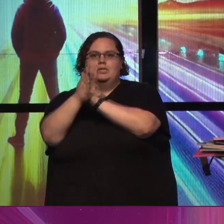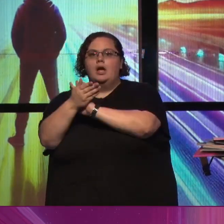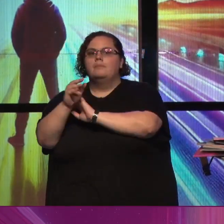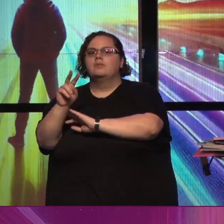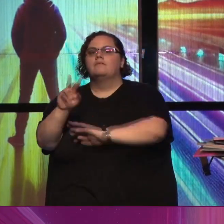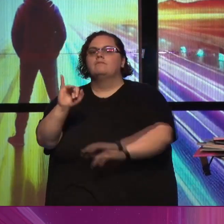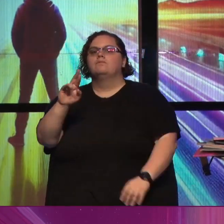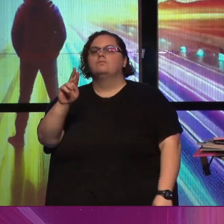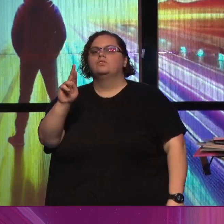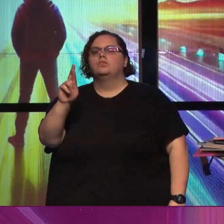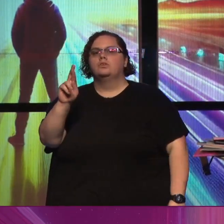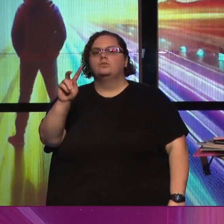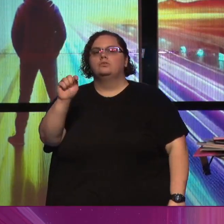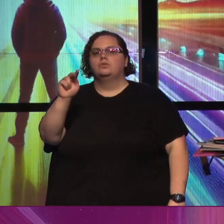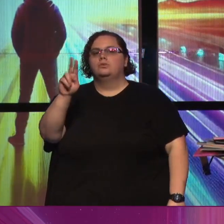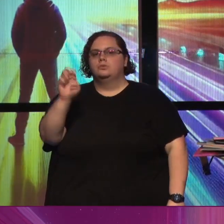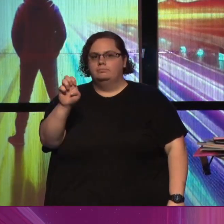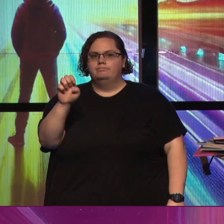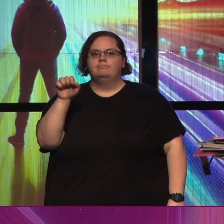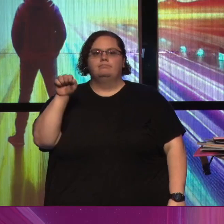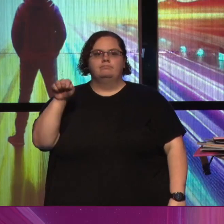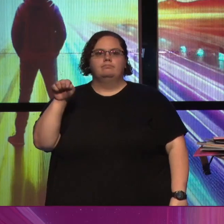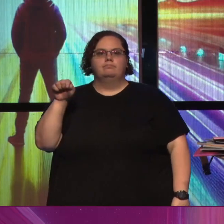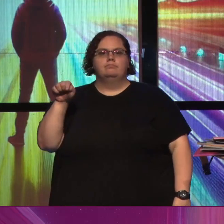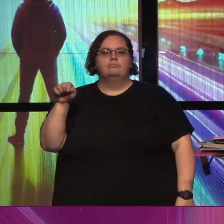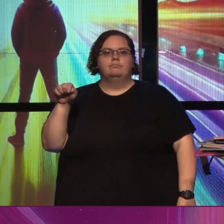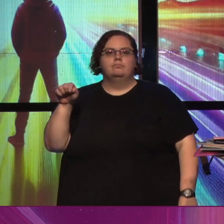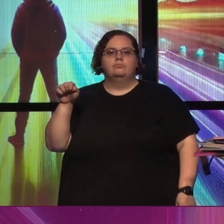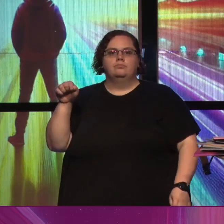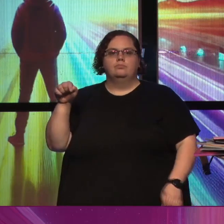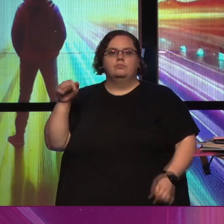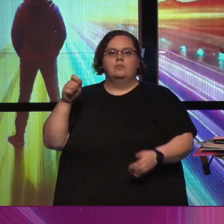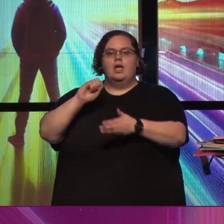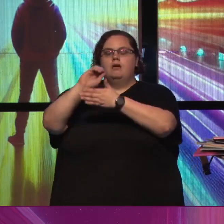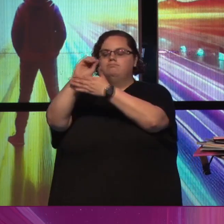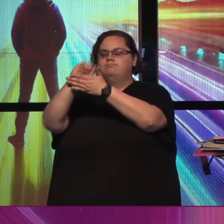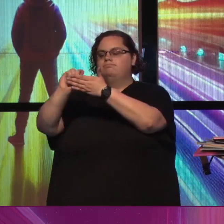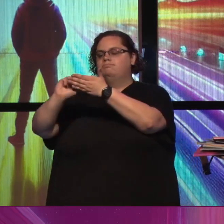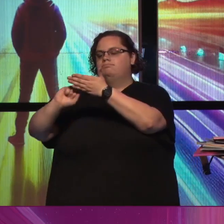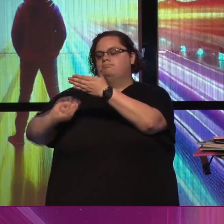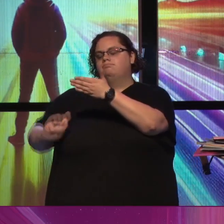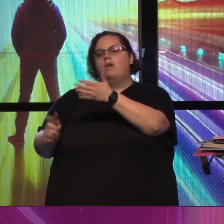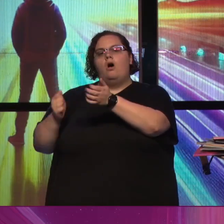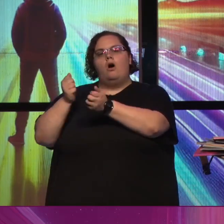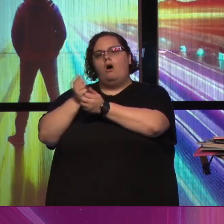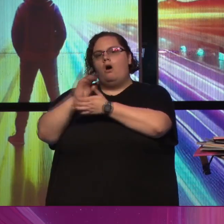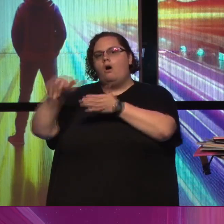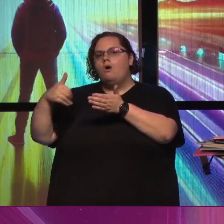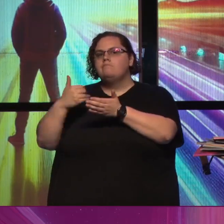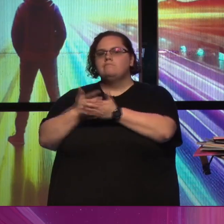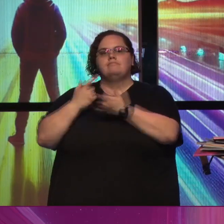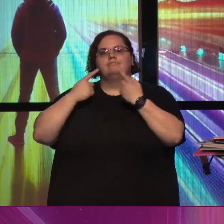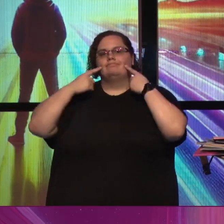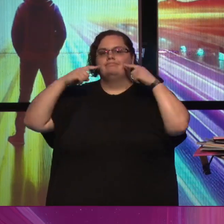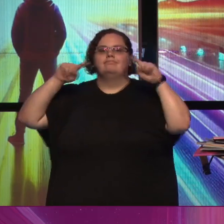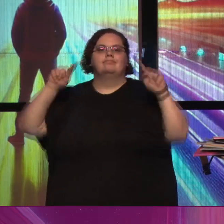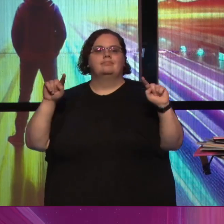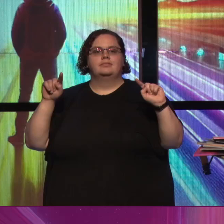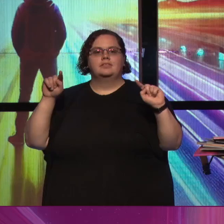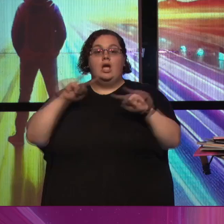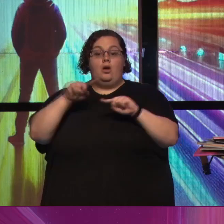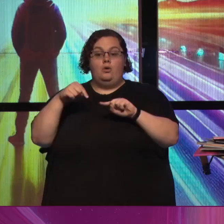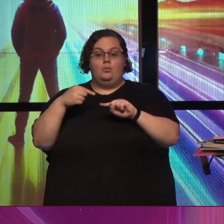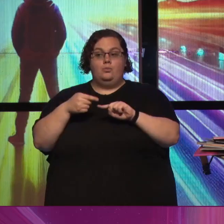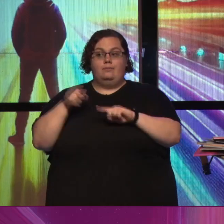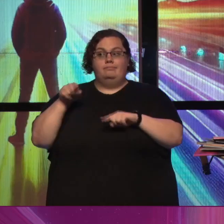The Emperor Augustus, who our month is named after, wrote up all of his accomplishments. And when he died, someone inscribed